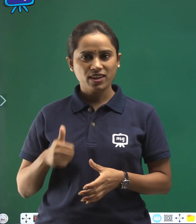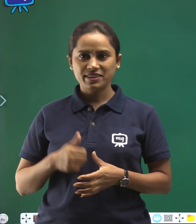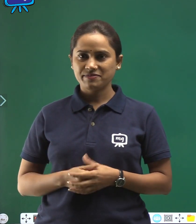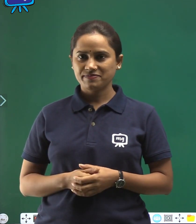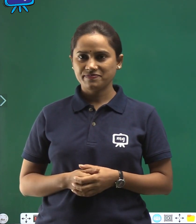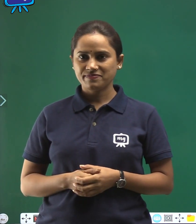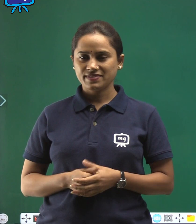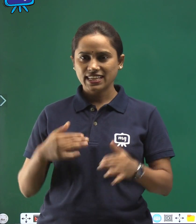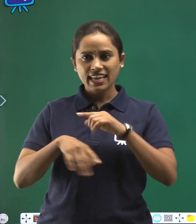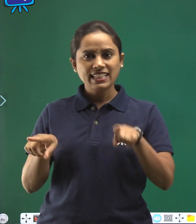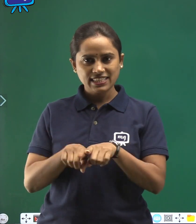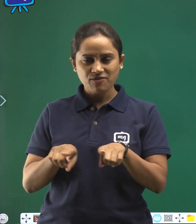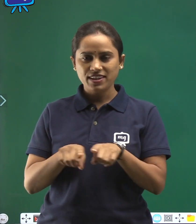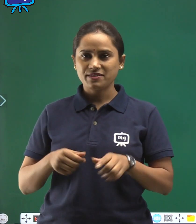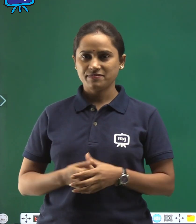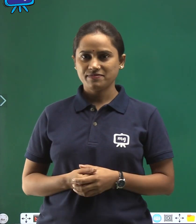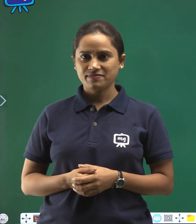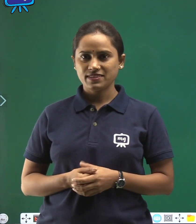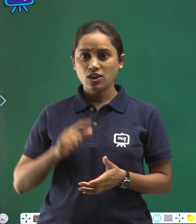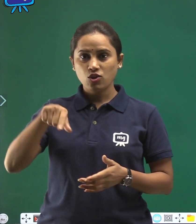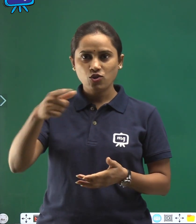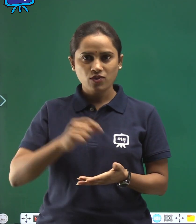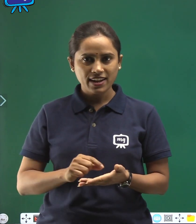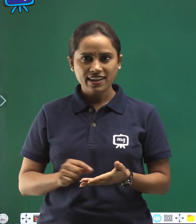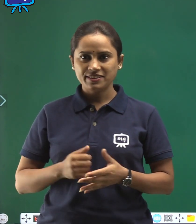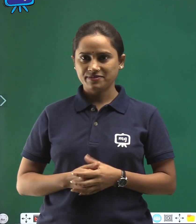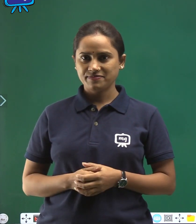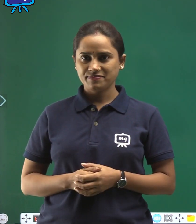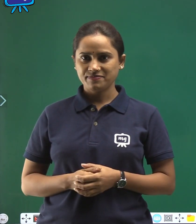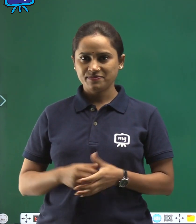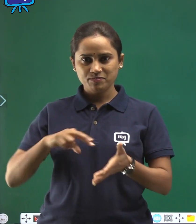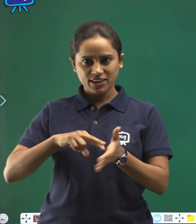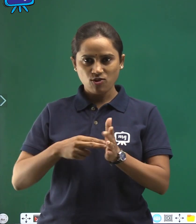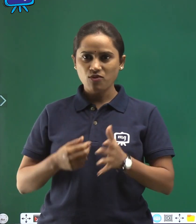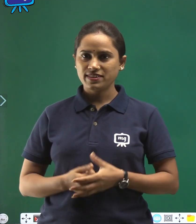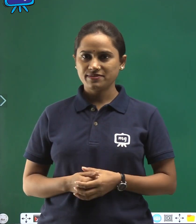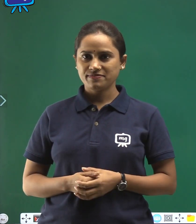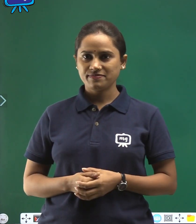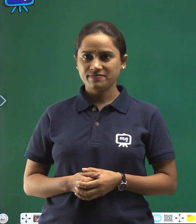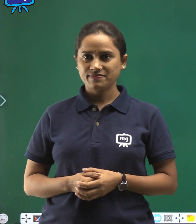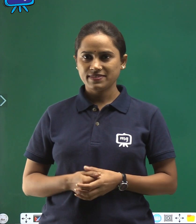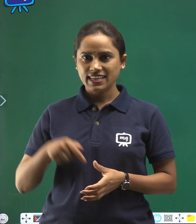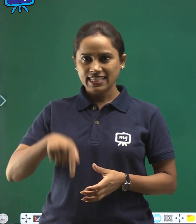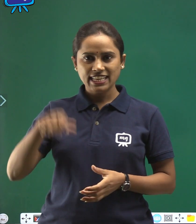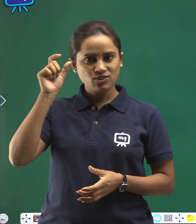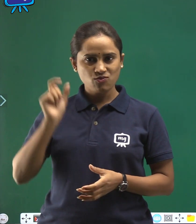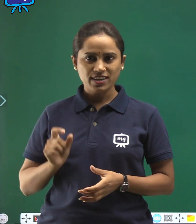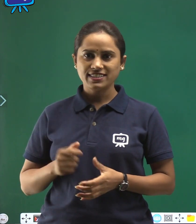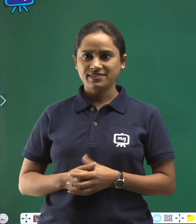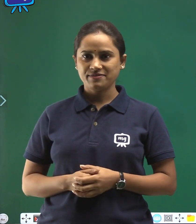Okay, in the same way you will write meaning of these